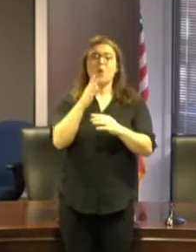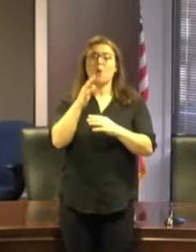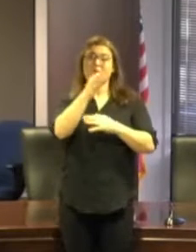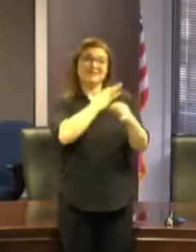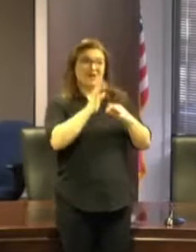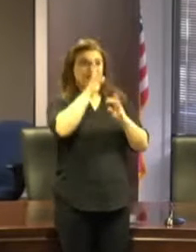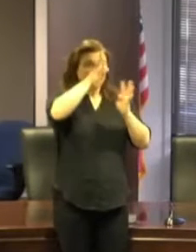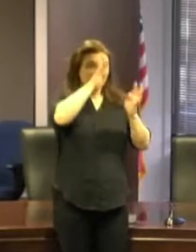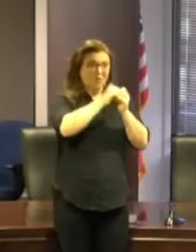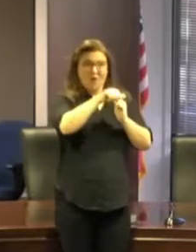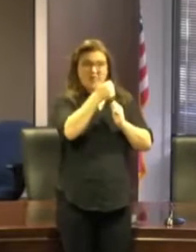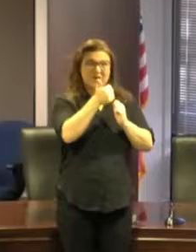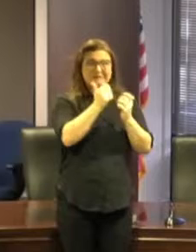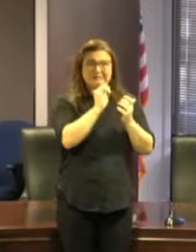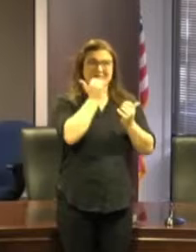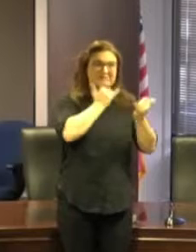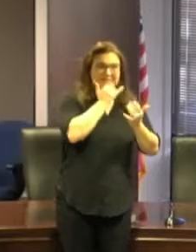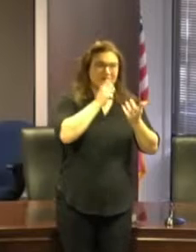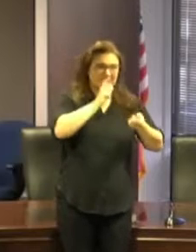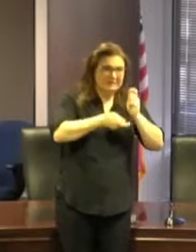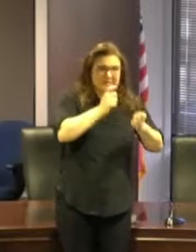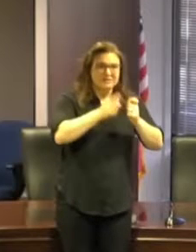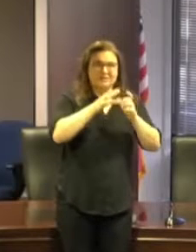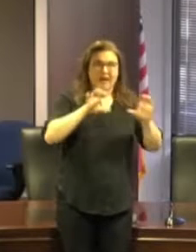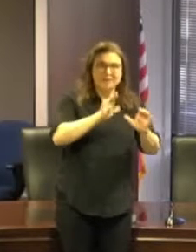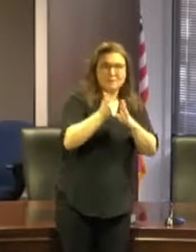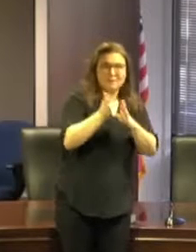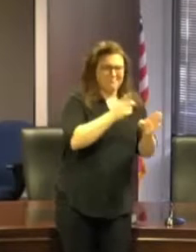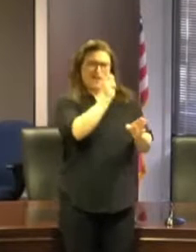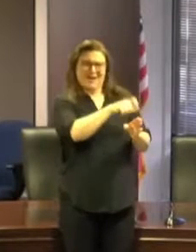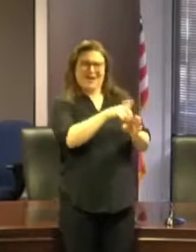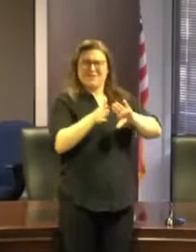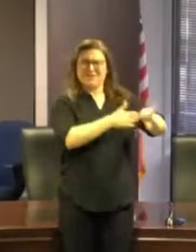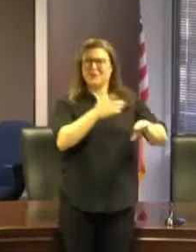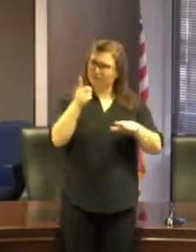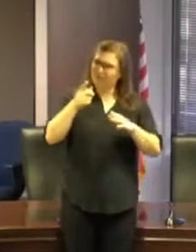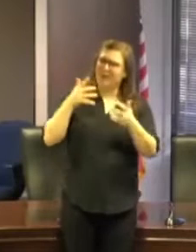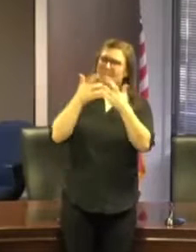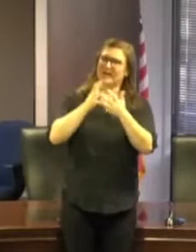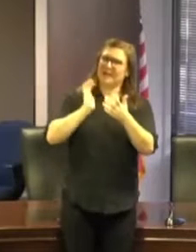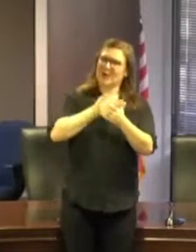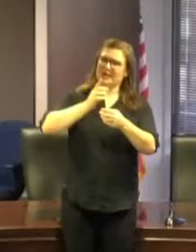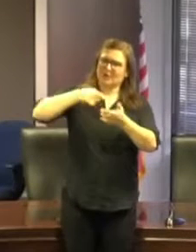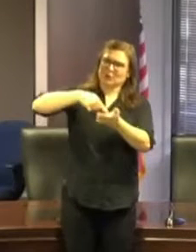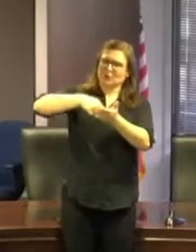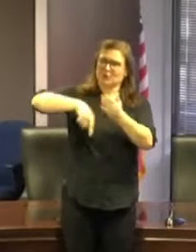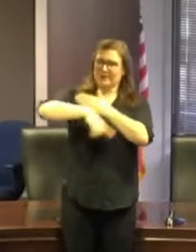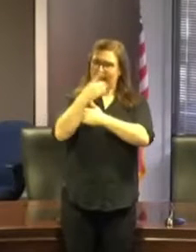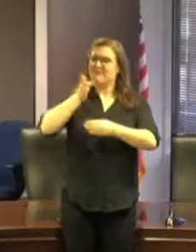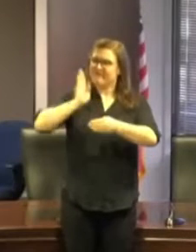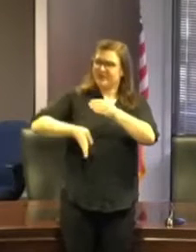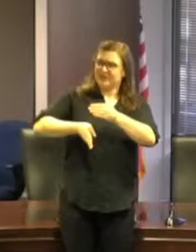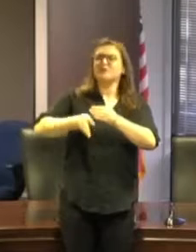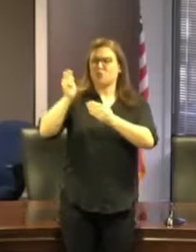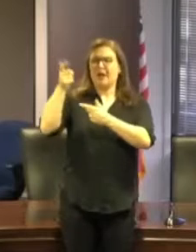like that. So the team that Melanie leads did an incredible job of meeting that deadline. And I know